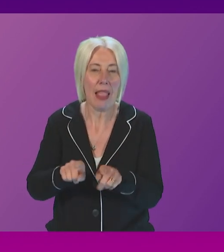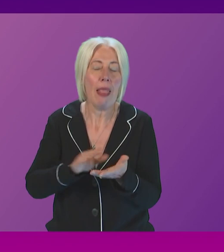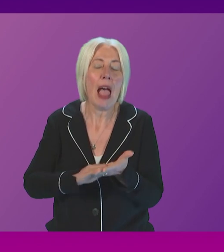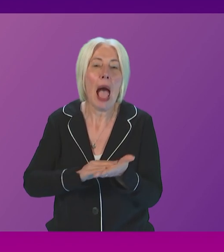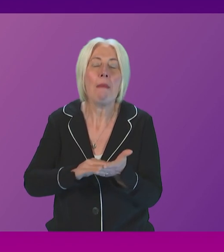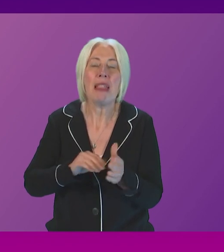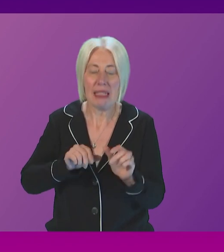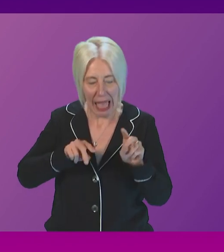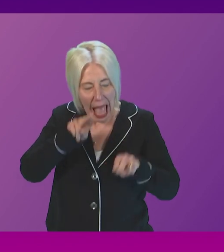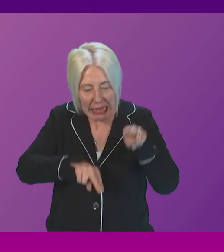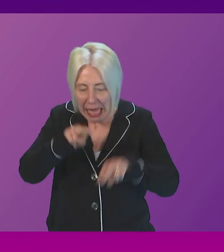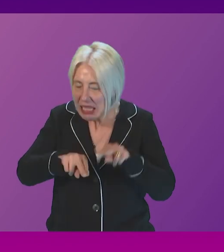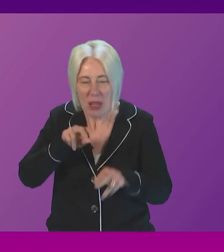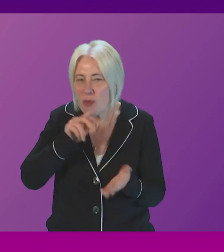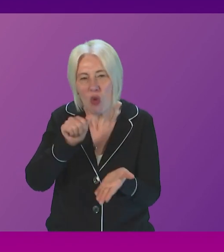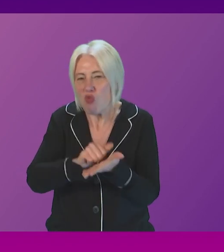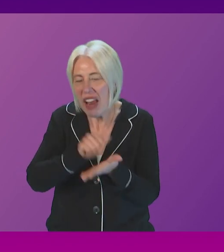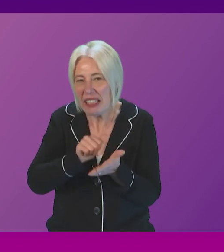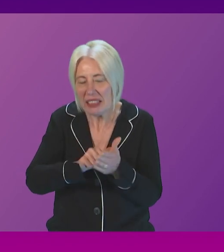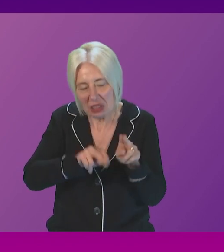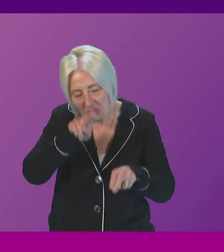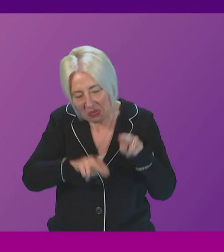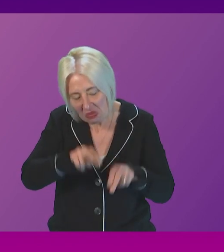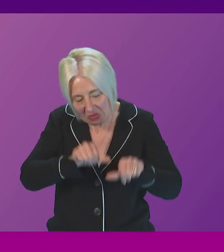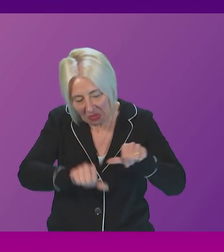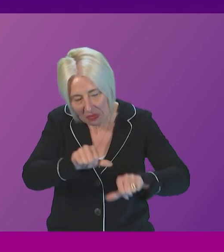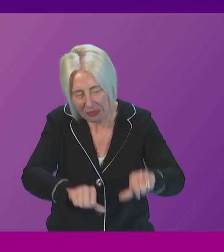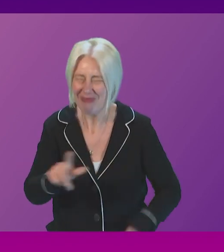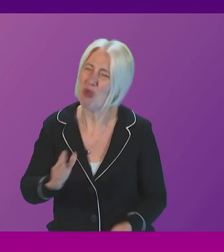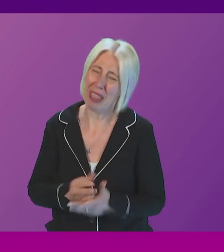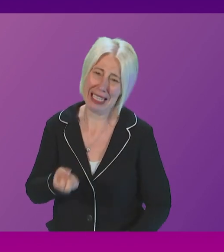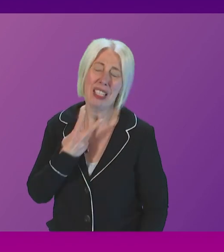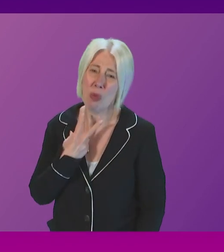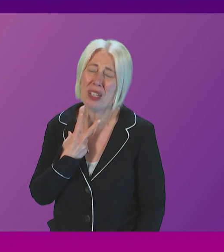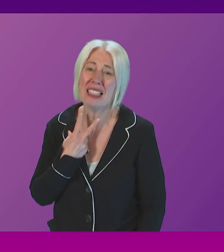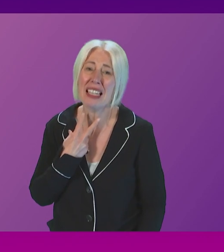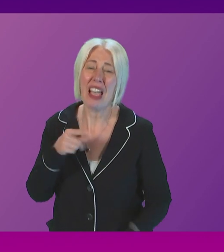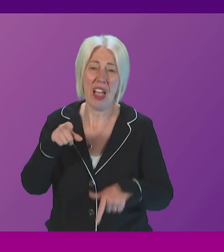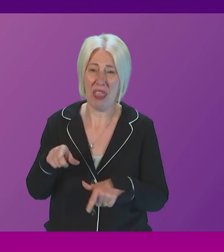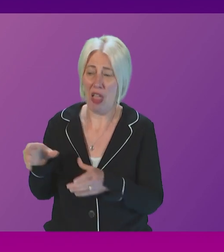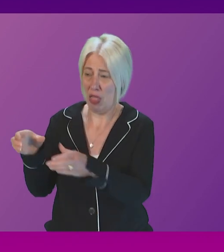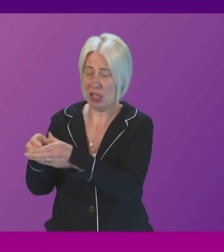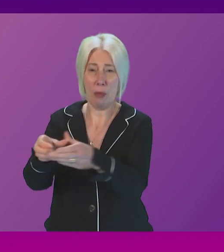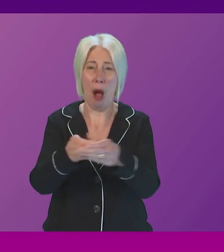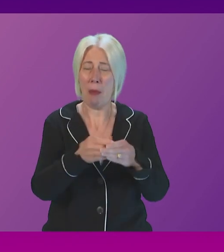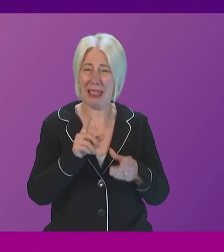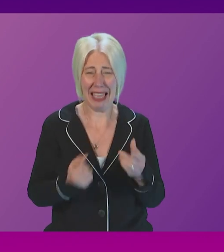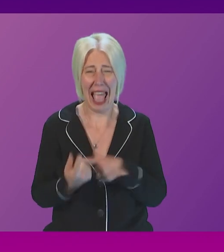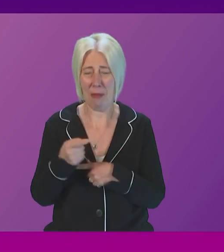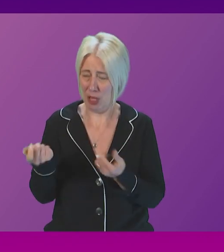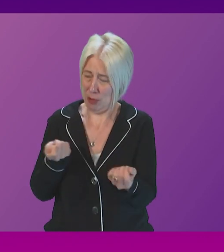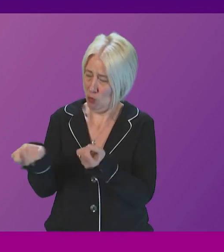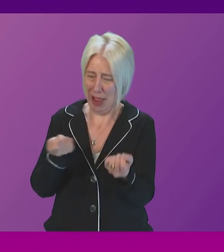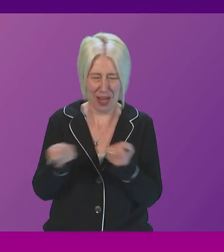carried out incorrectly. And it's very disappointing that in this stage that departments are being run in this way. So